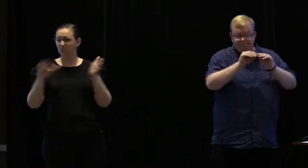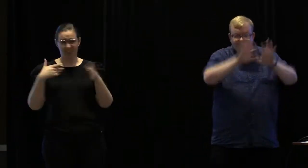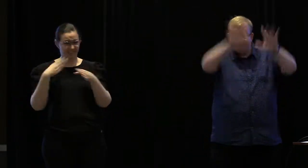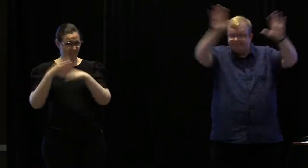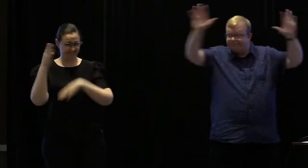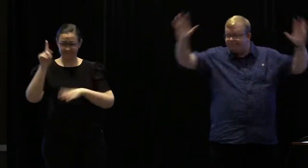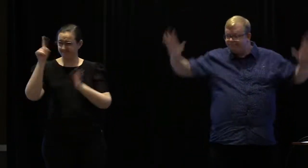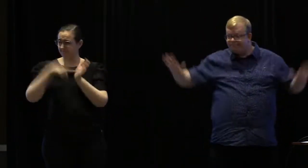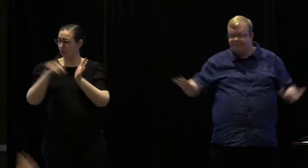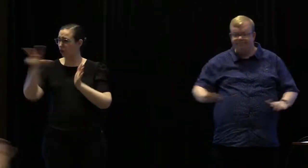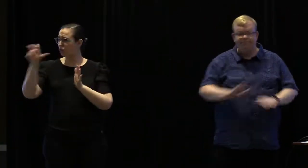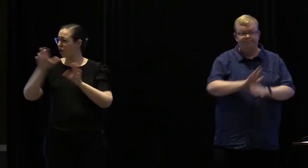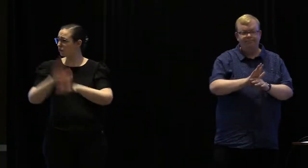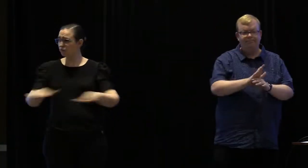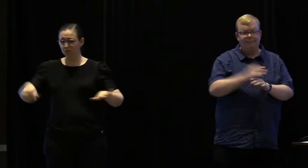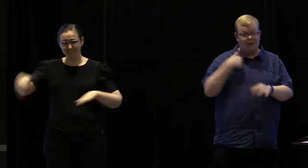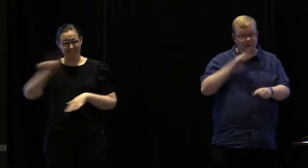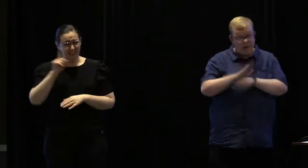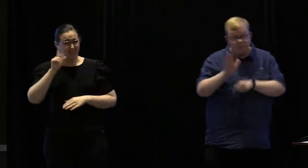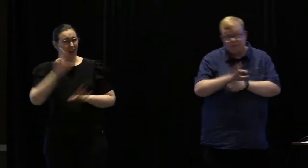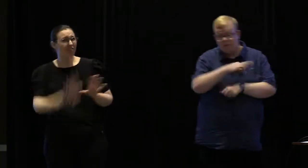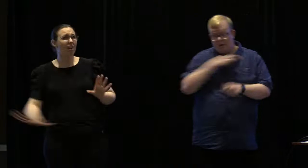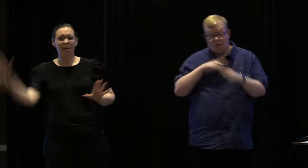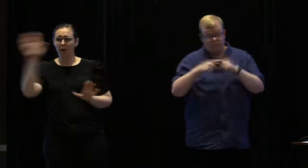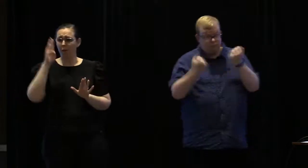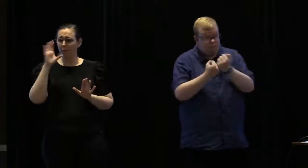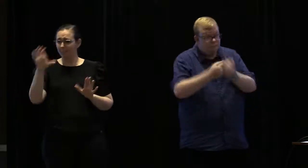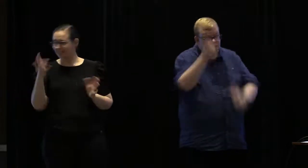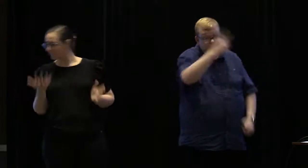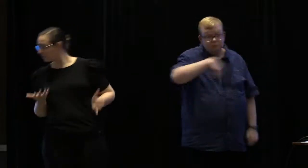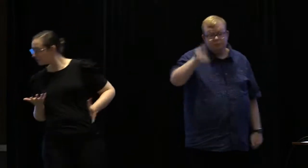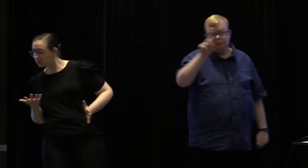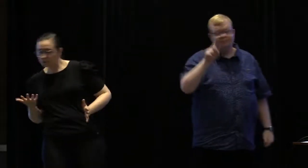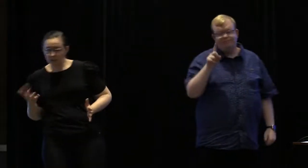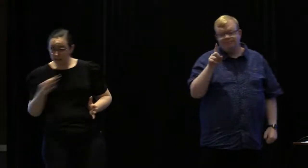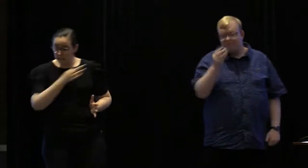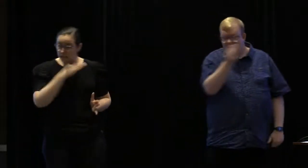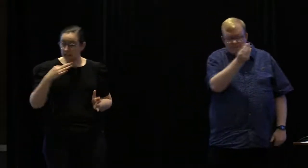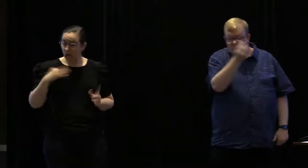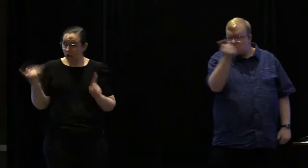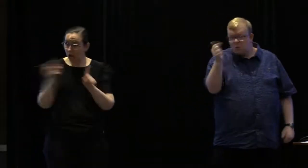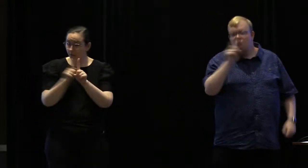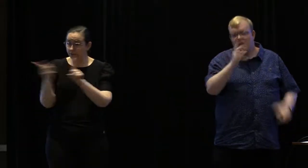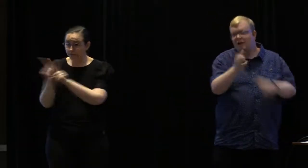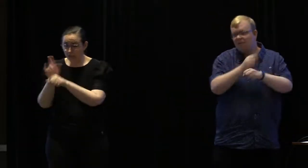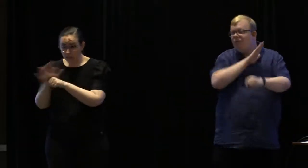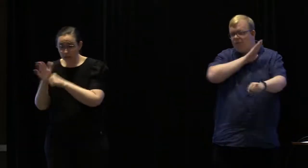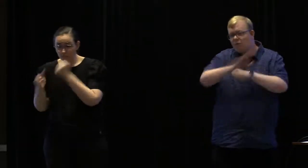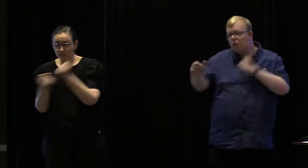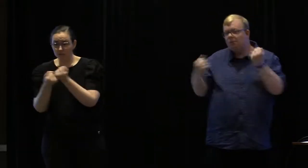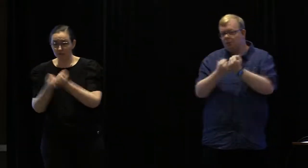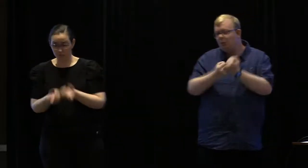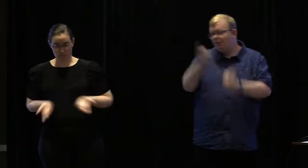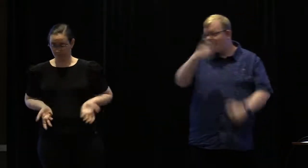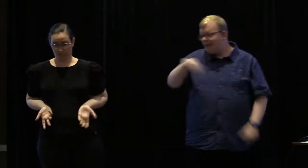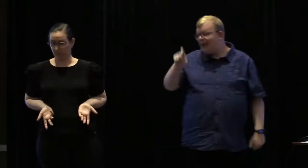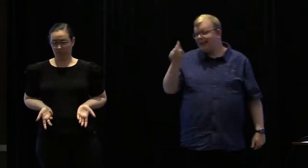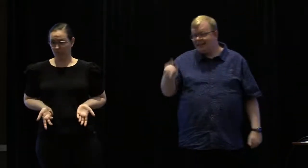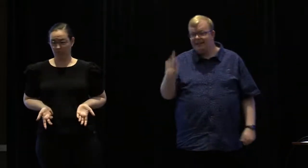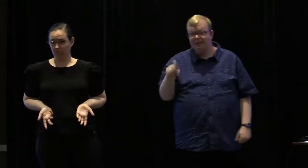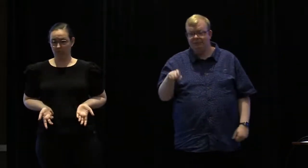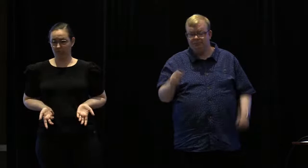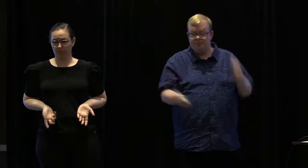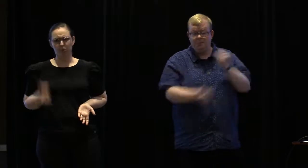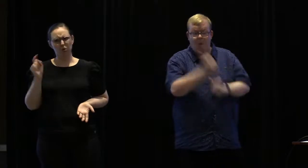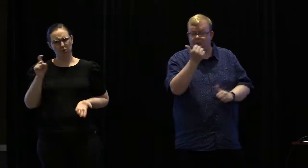There are 1,300 school-age kids across BC. Are they all, each of them, receiving enough support?